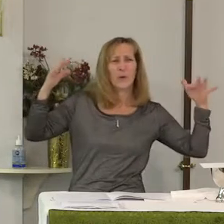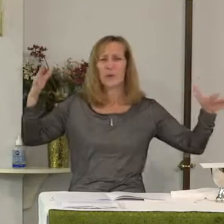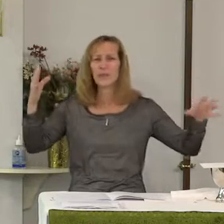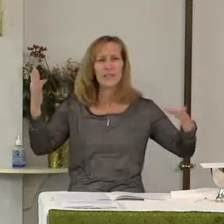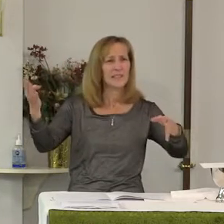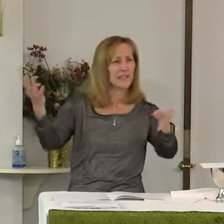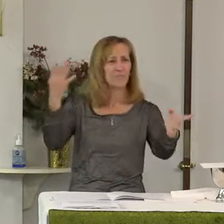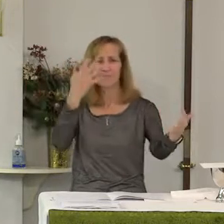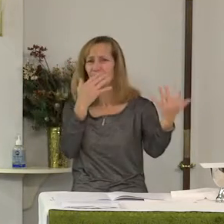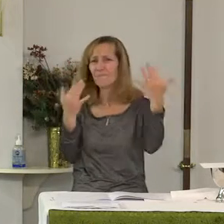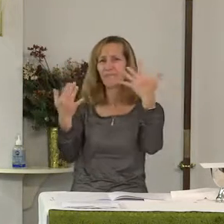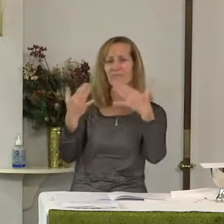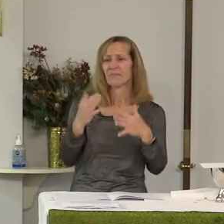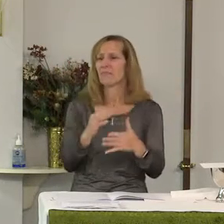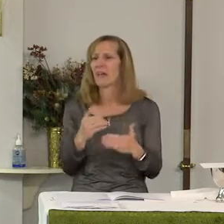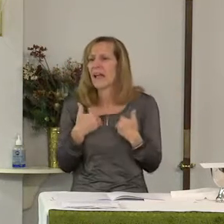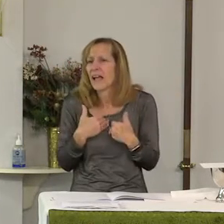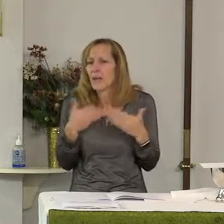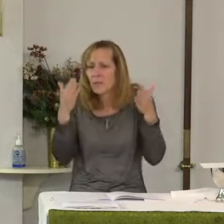various forms?